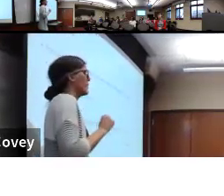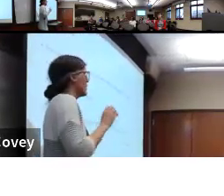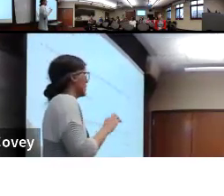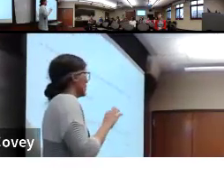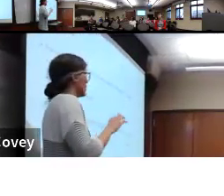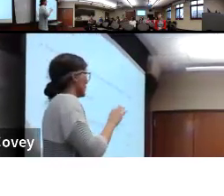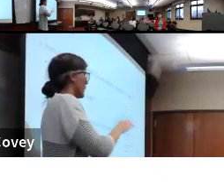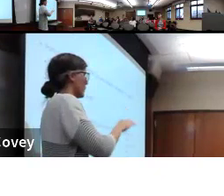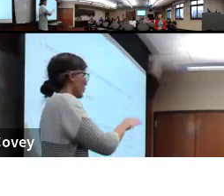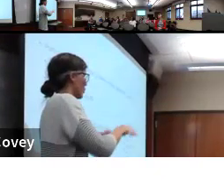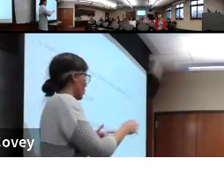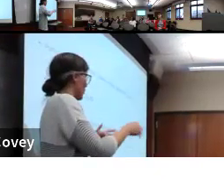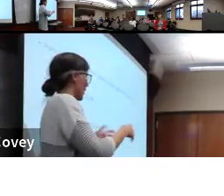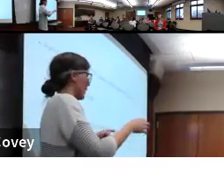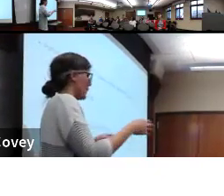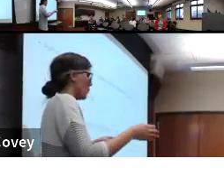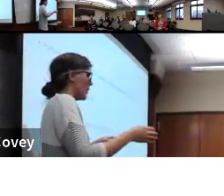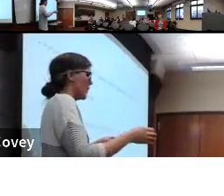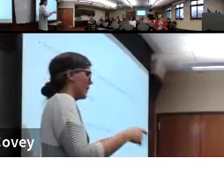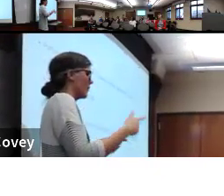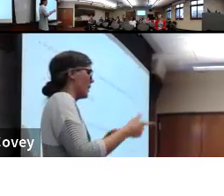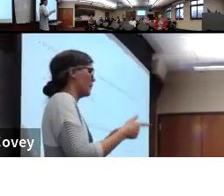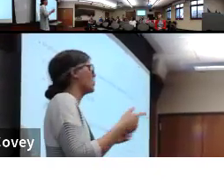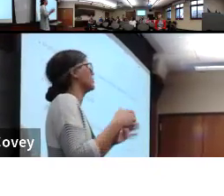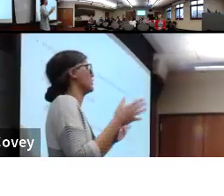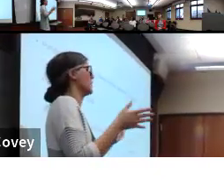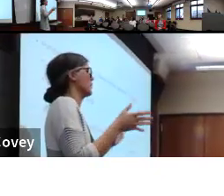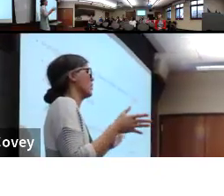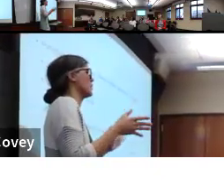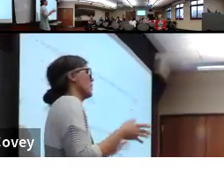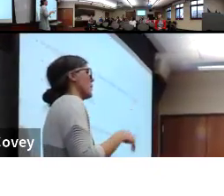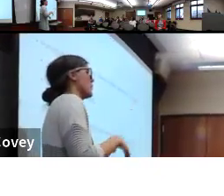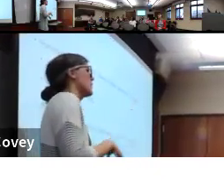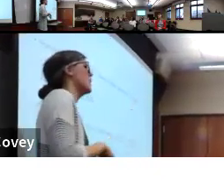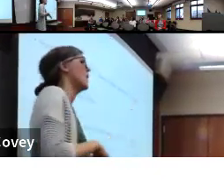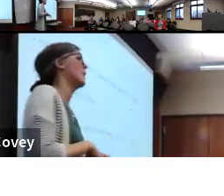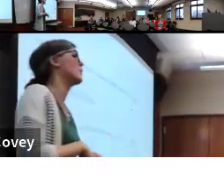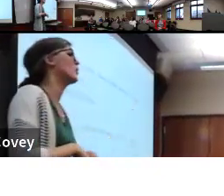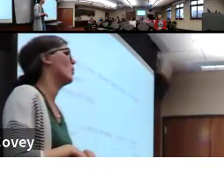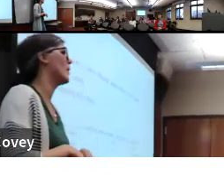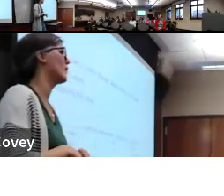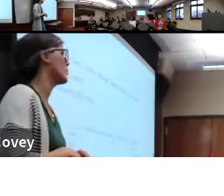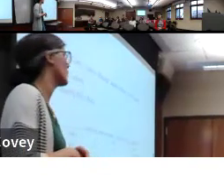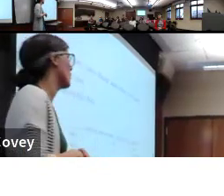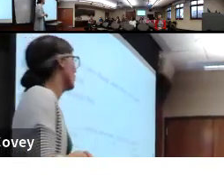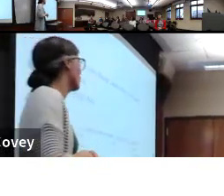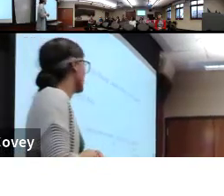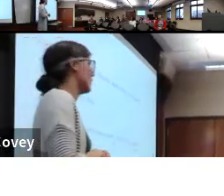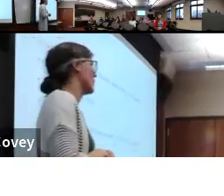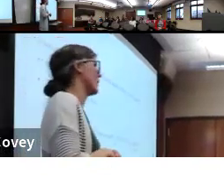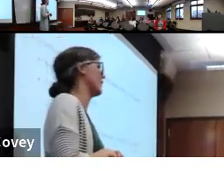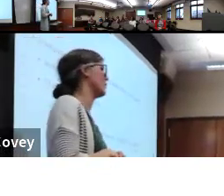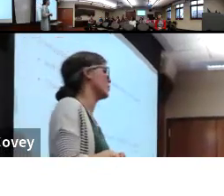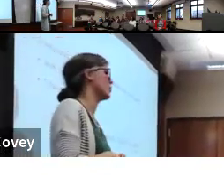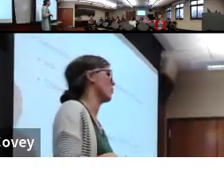we have interviews with the people who they were living with and to the extent possible their parents. So as far as we know,